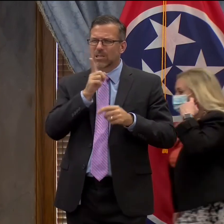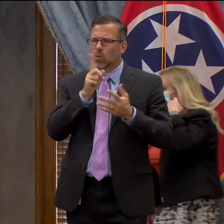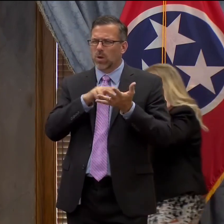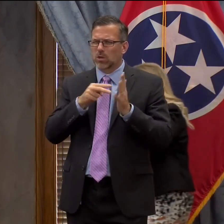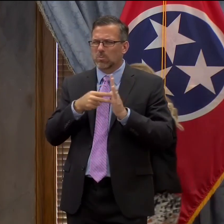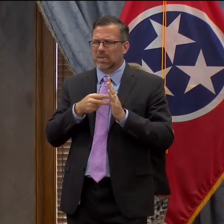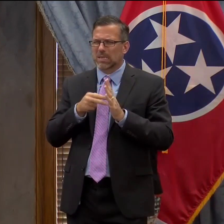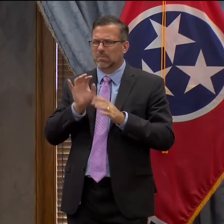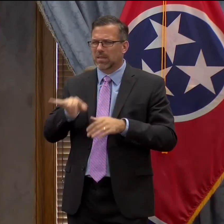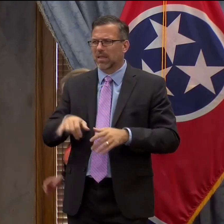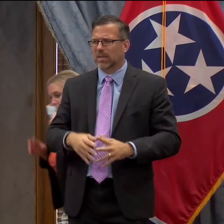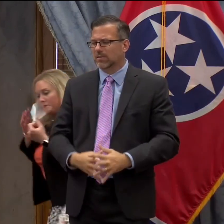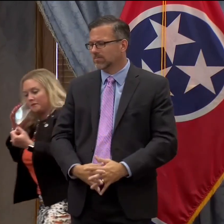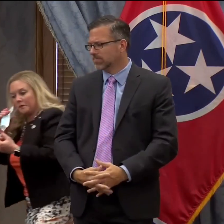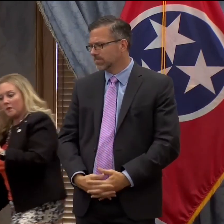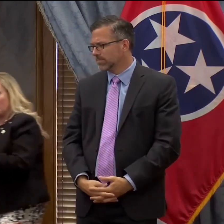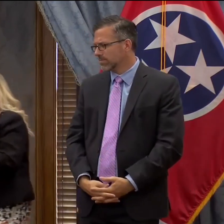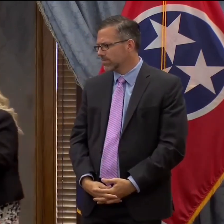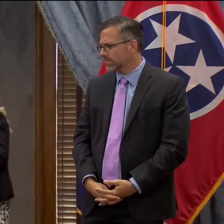those circumstances?